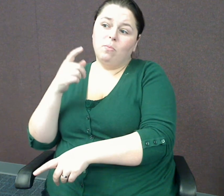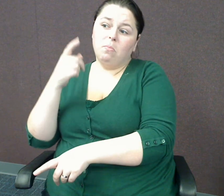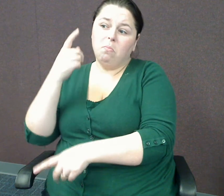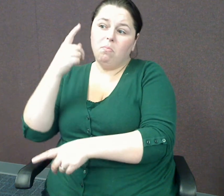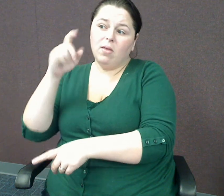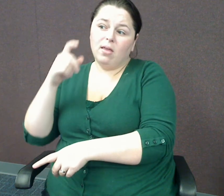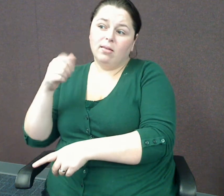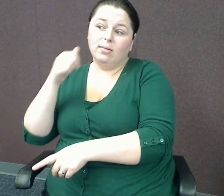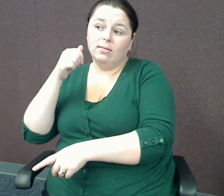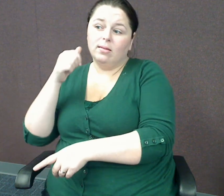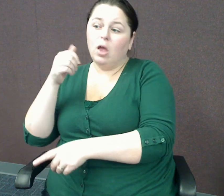raped.